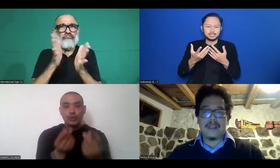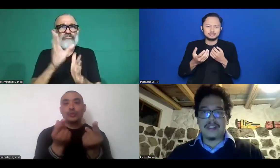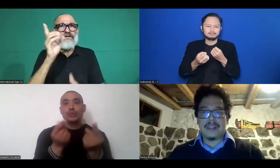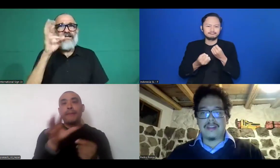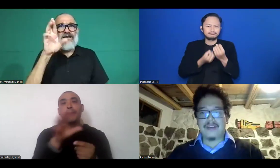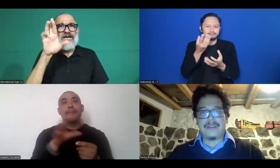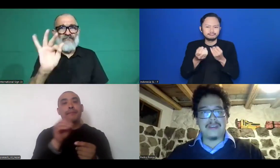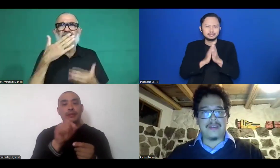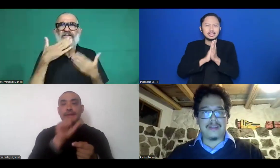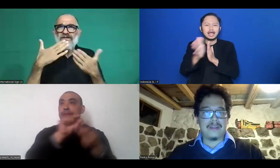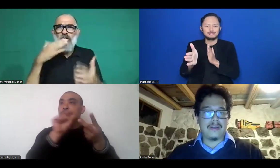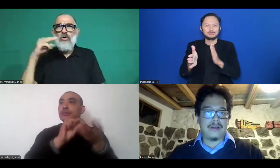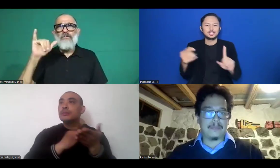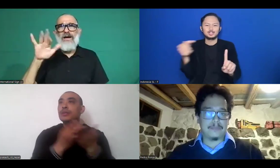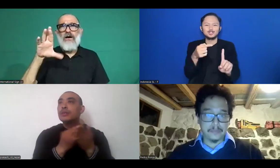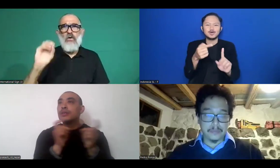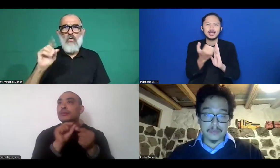through the agenda of this event.